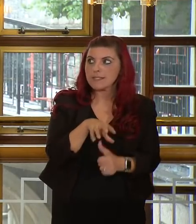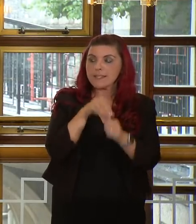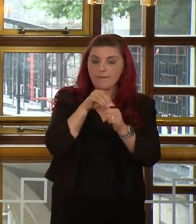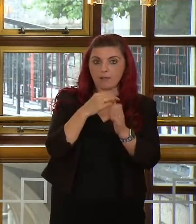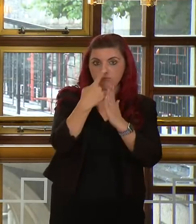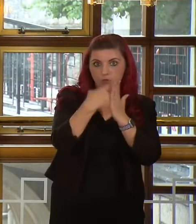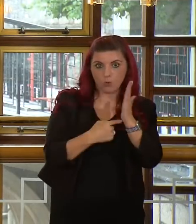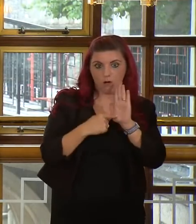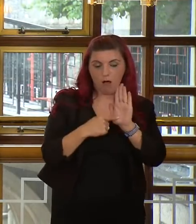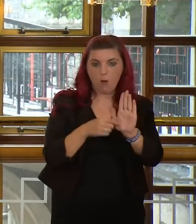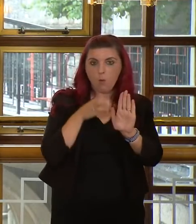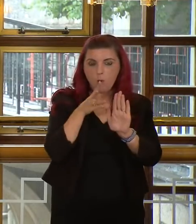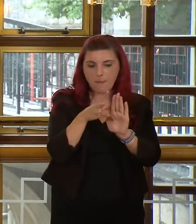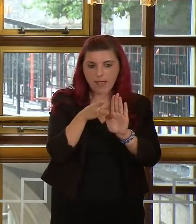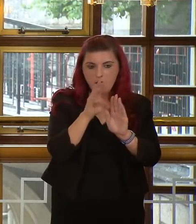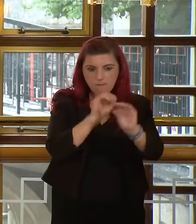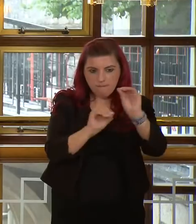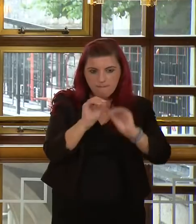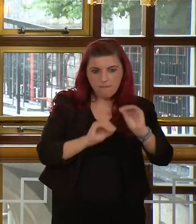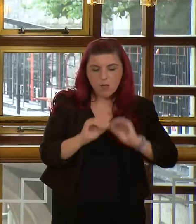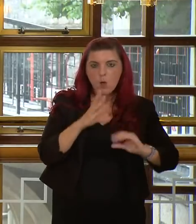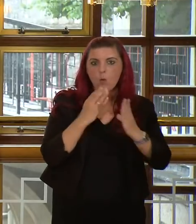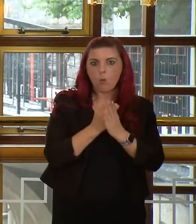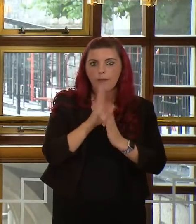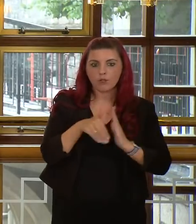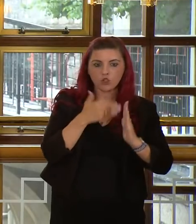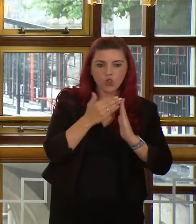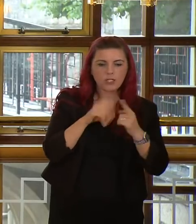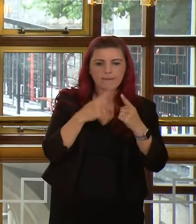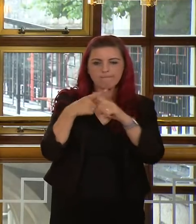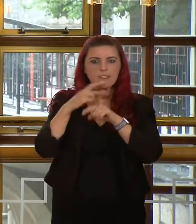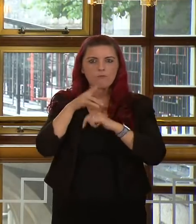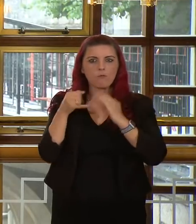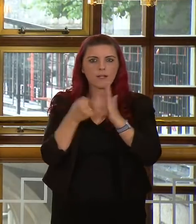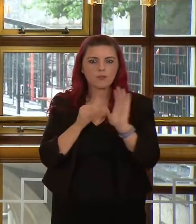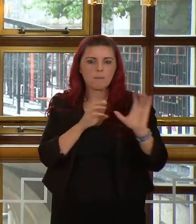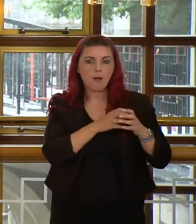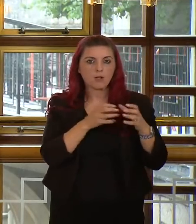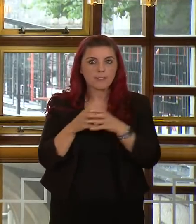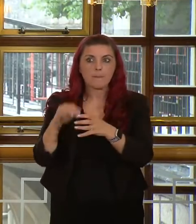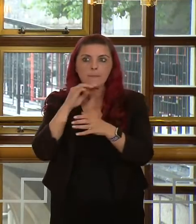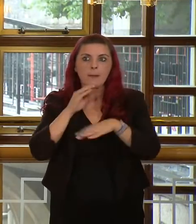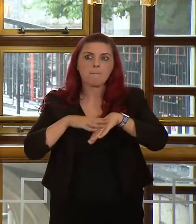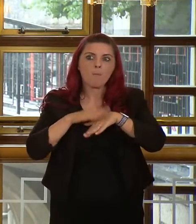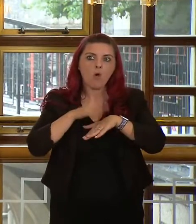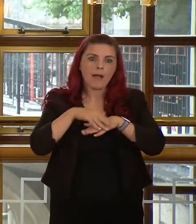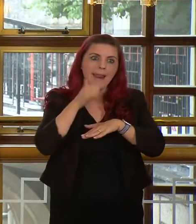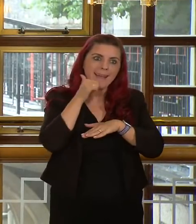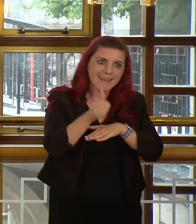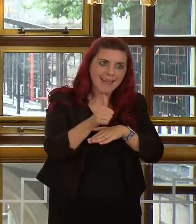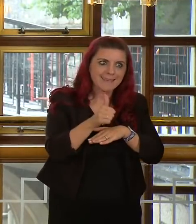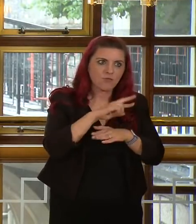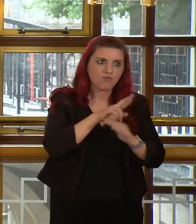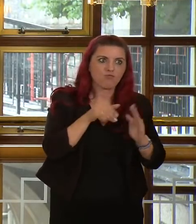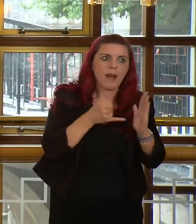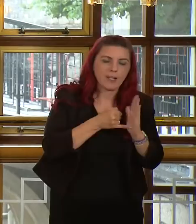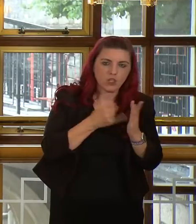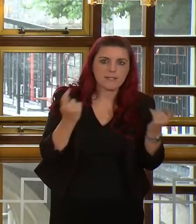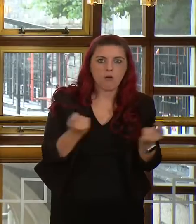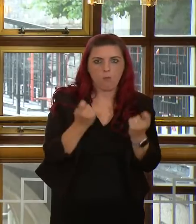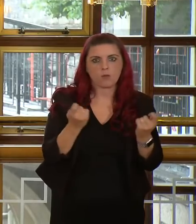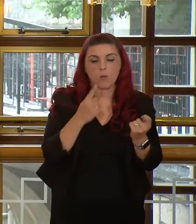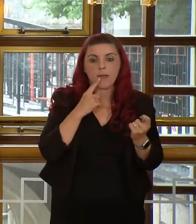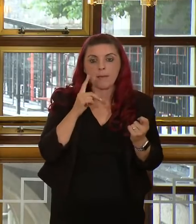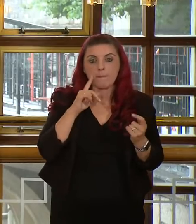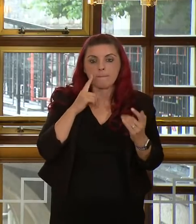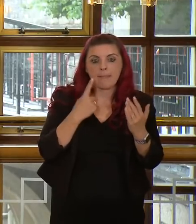protocol is going to be worked out with the churches and religious bodies to allow more people to attend religious ceremonies. That will be very much policed by